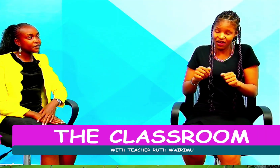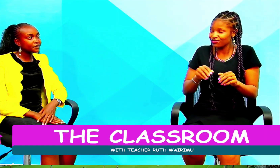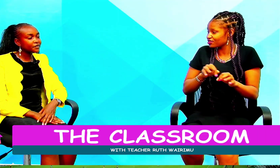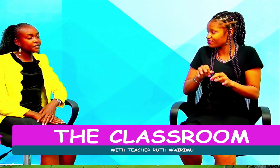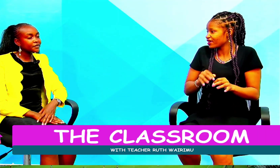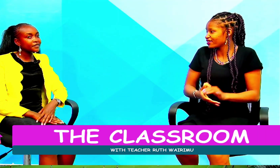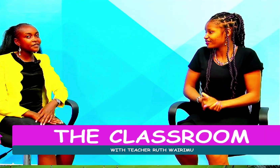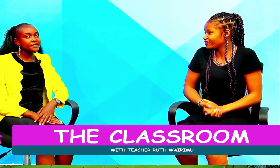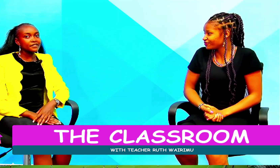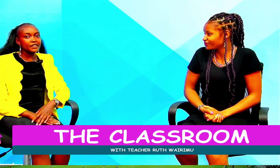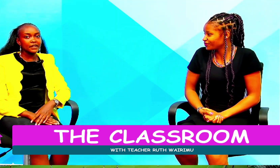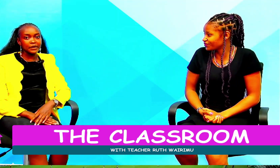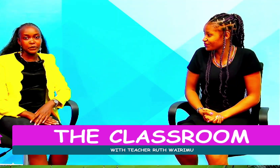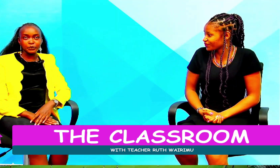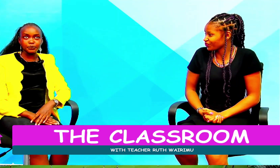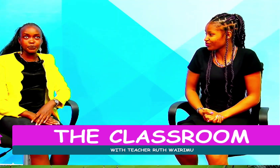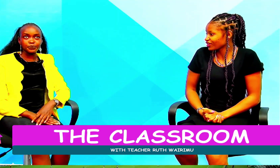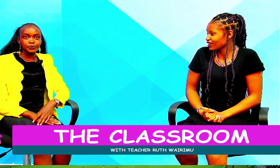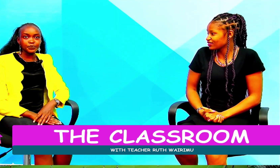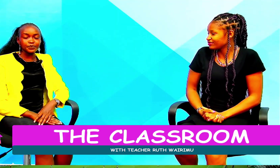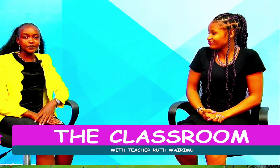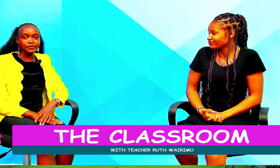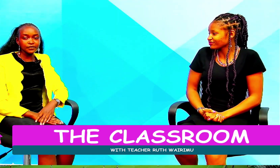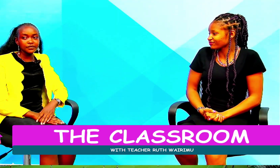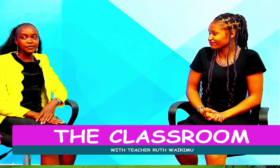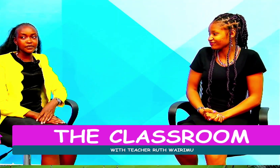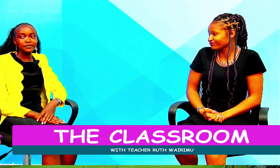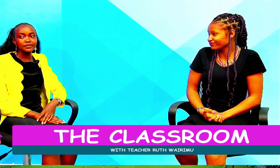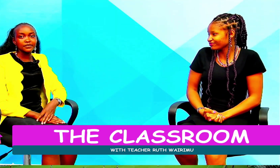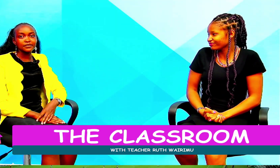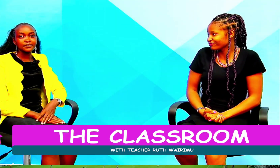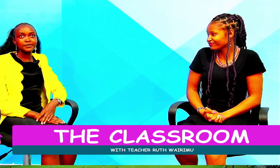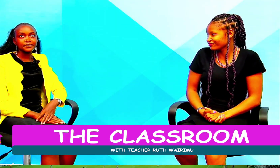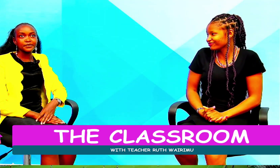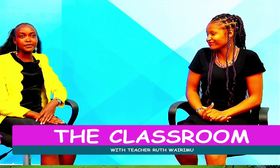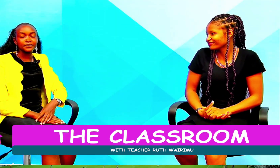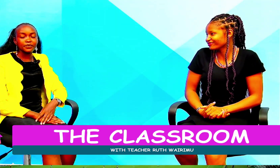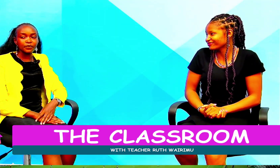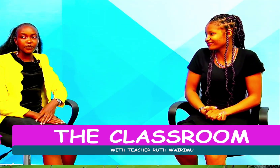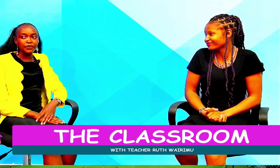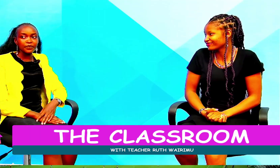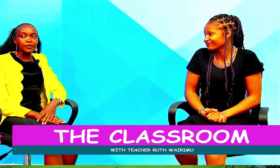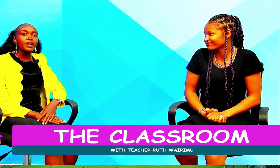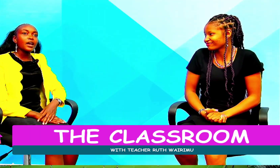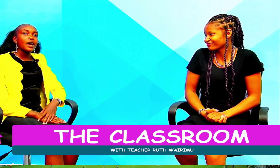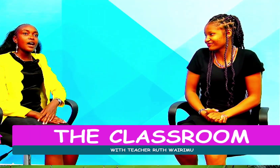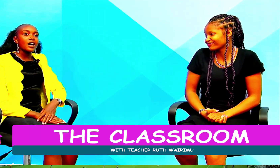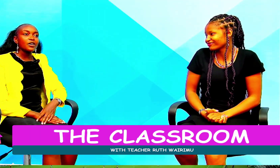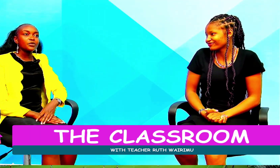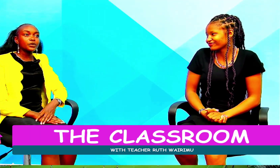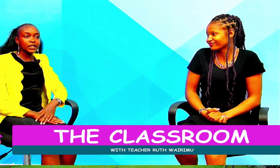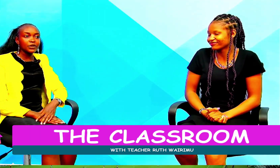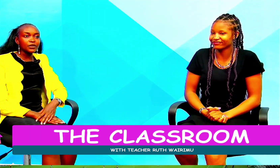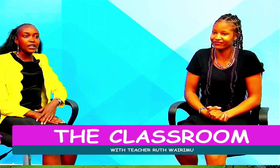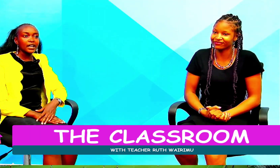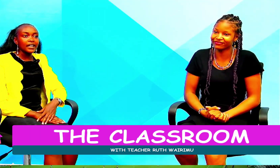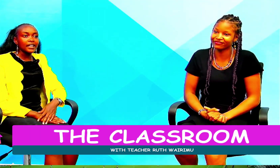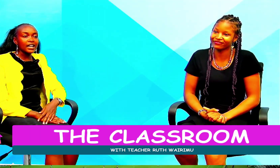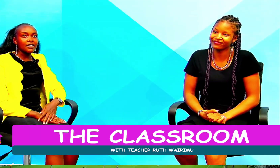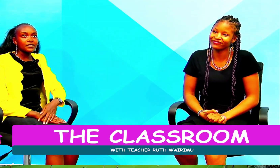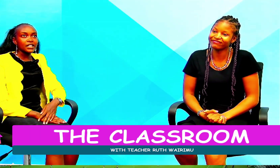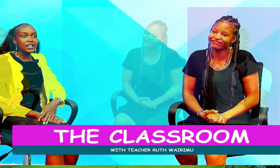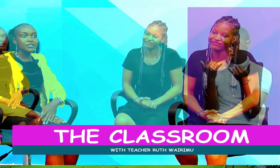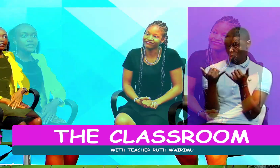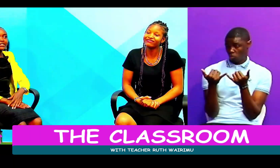so currently, are you continuing to learn sign language, or what do you plan on using sign language for? For now,